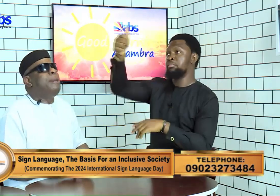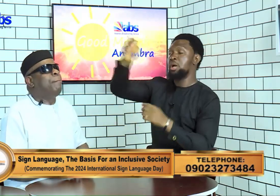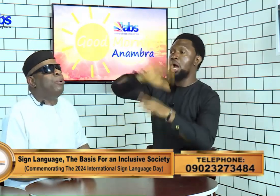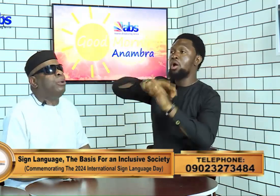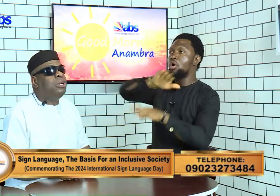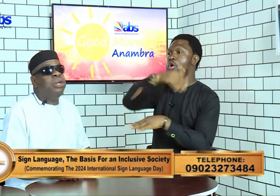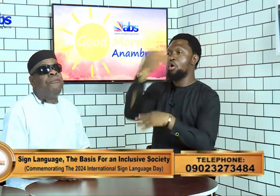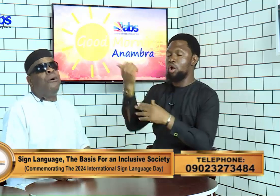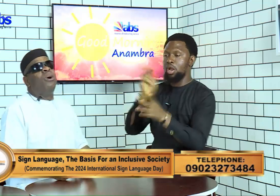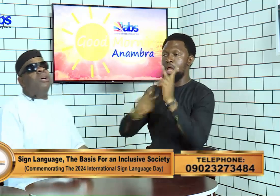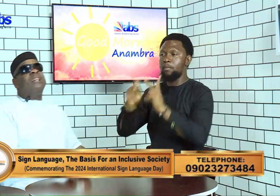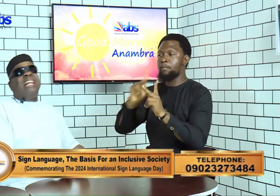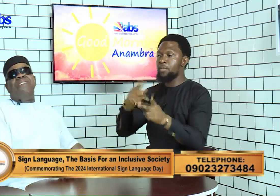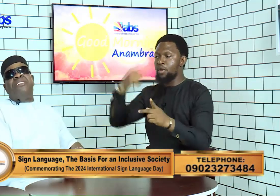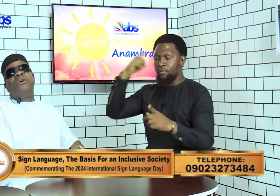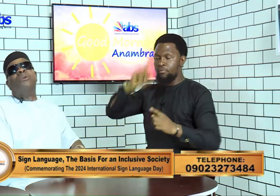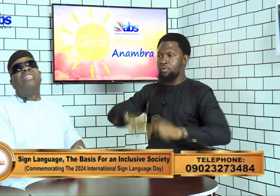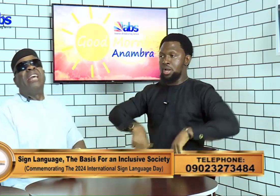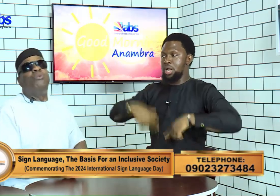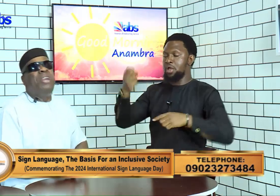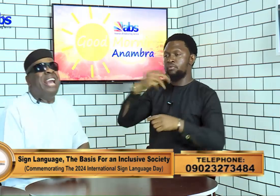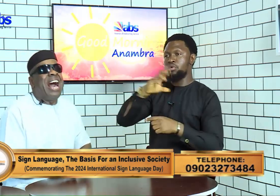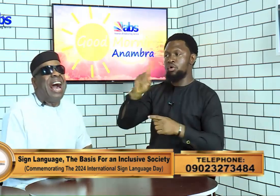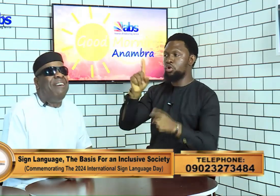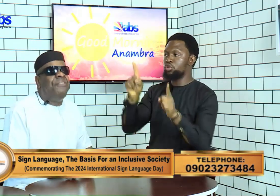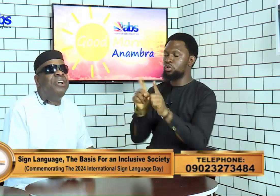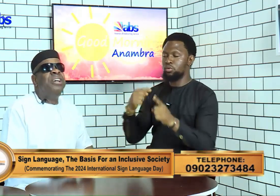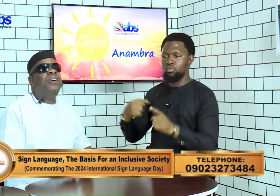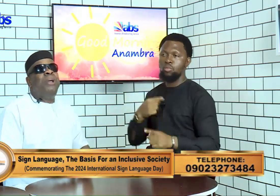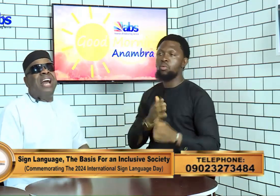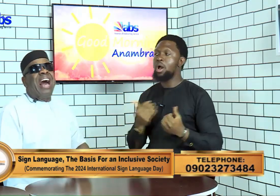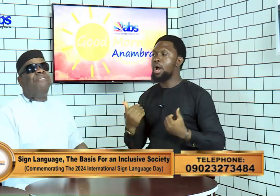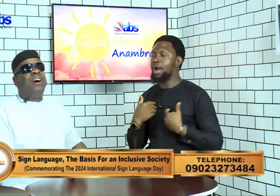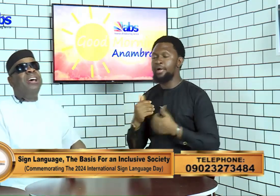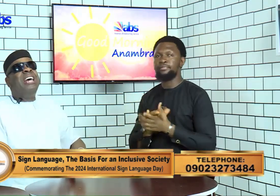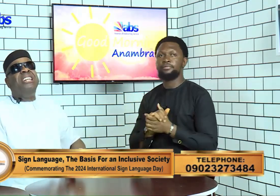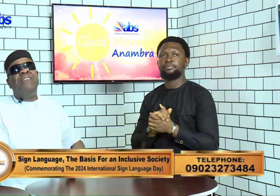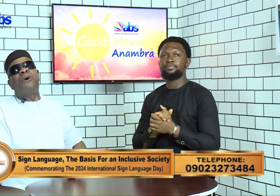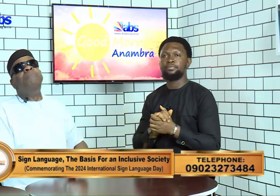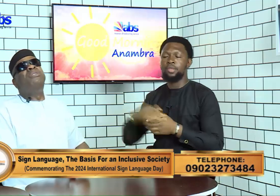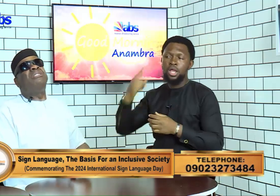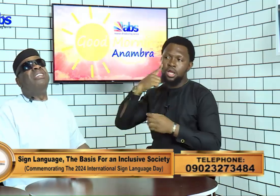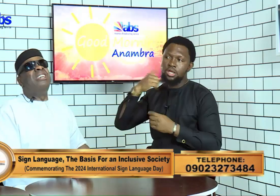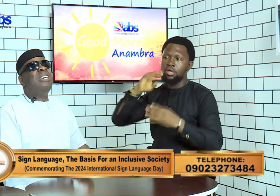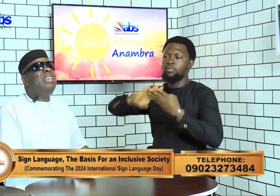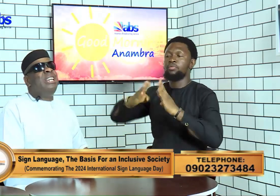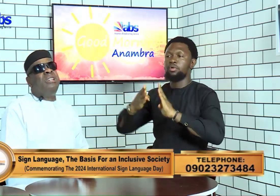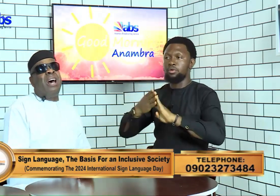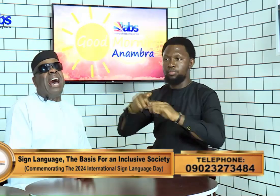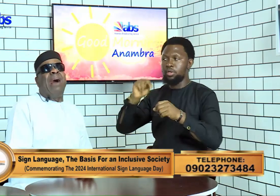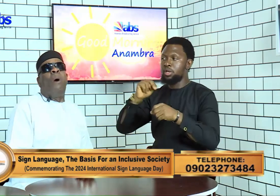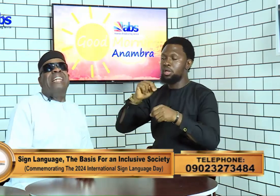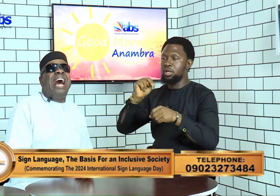other people for livelihood. Like we have a deaf community